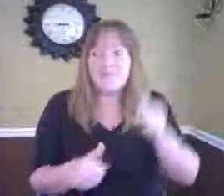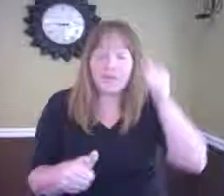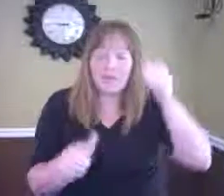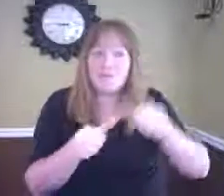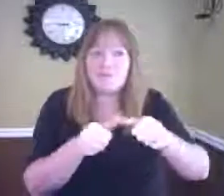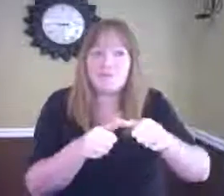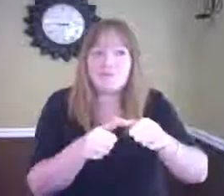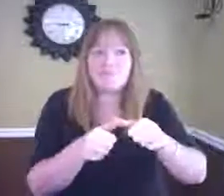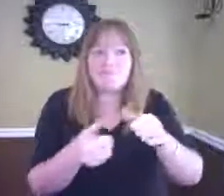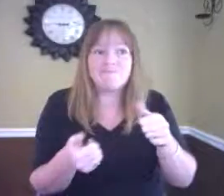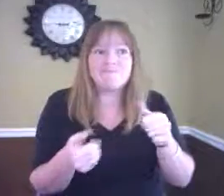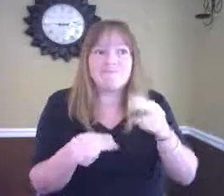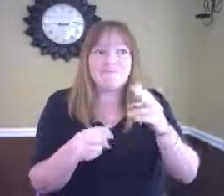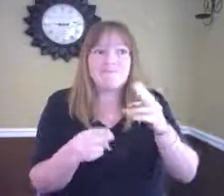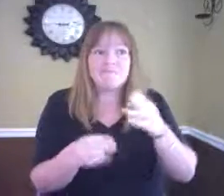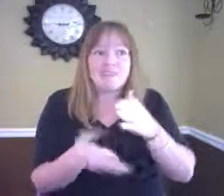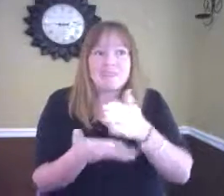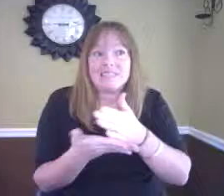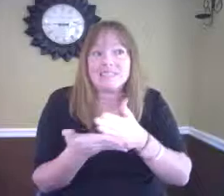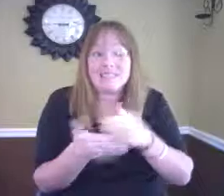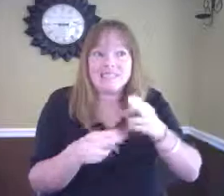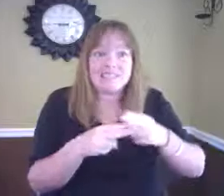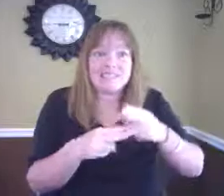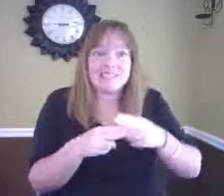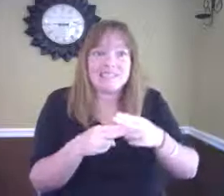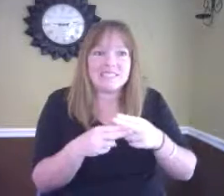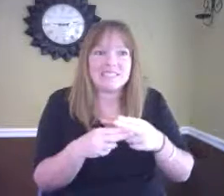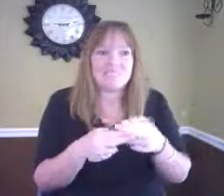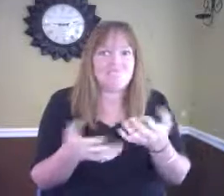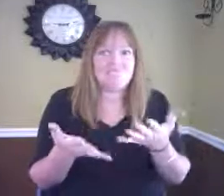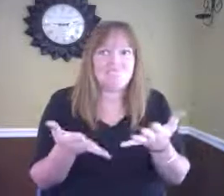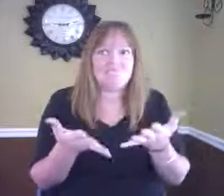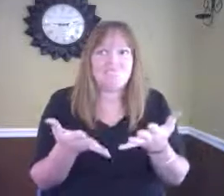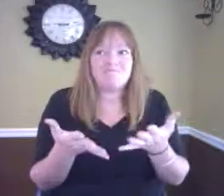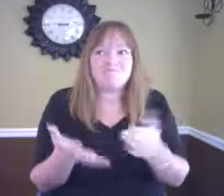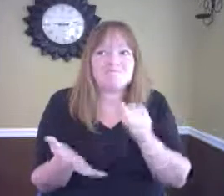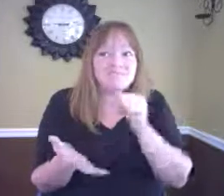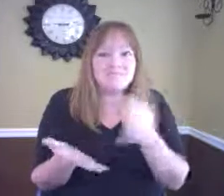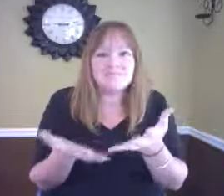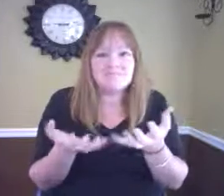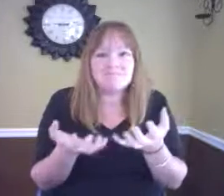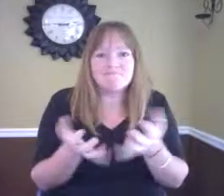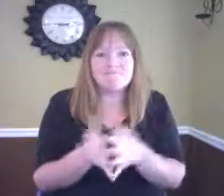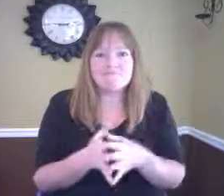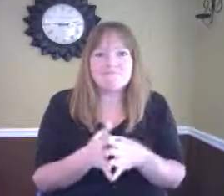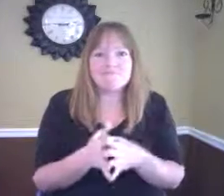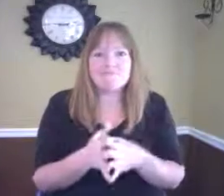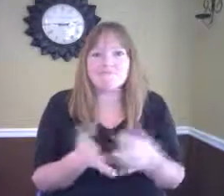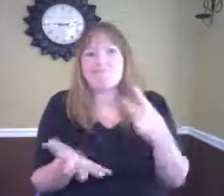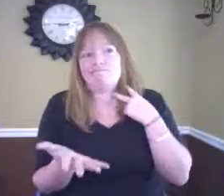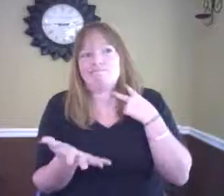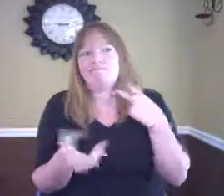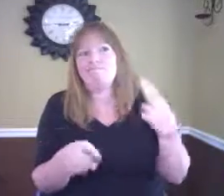want. They're also, they're really only used to refer to people who aren't present in the